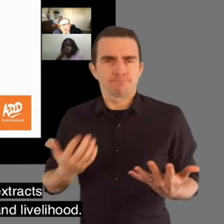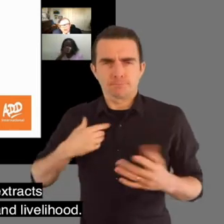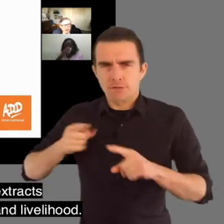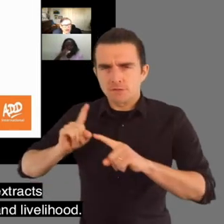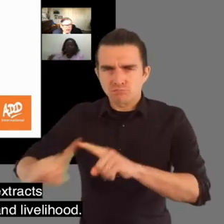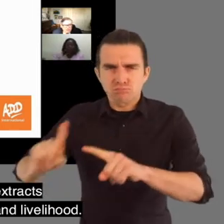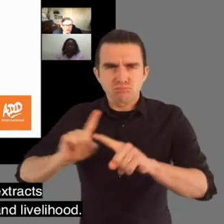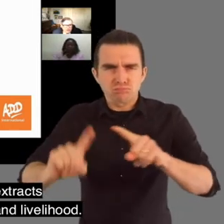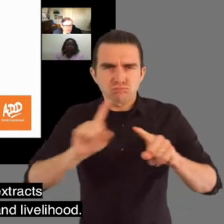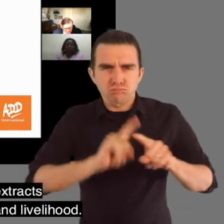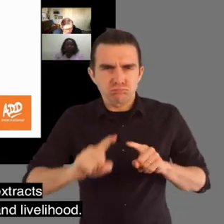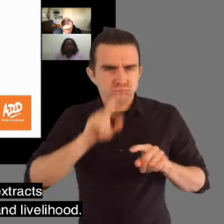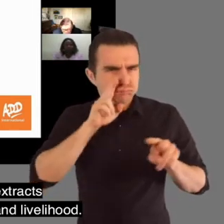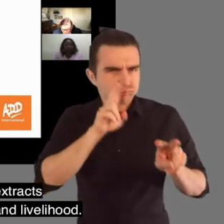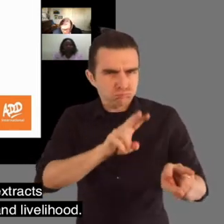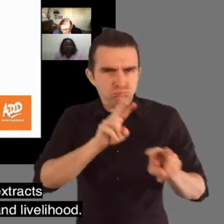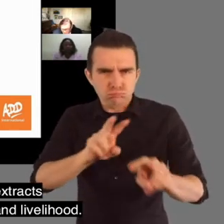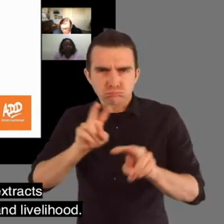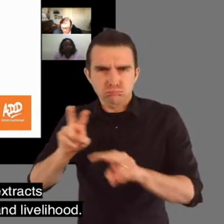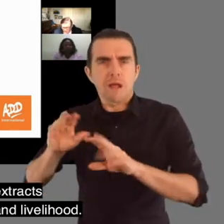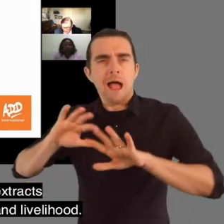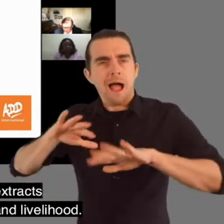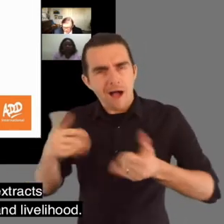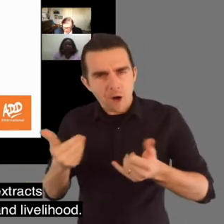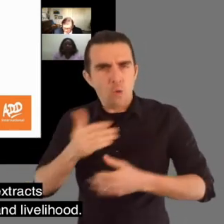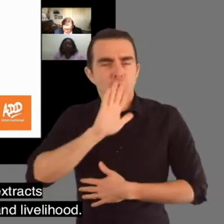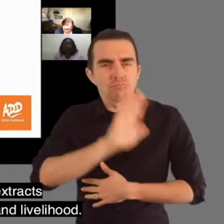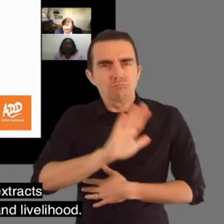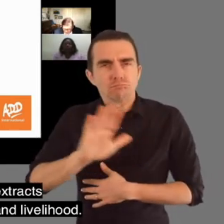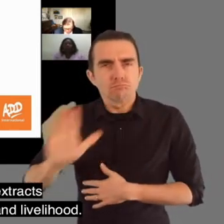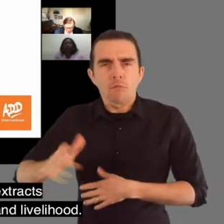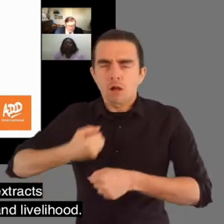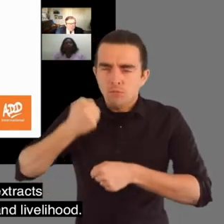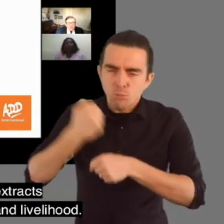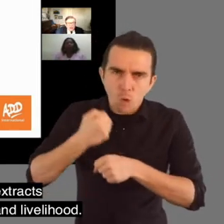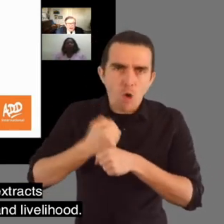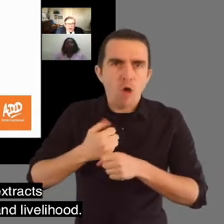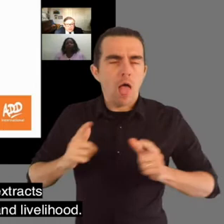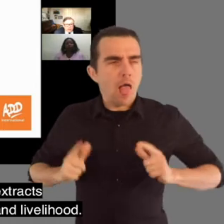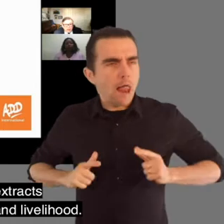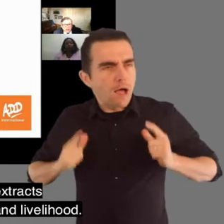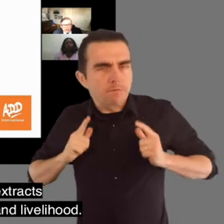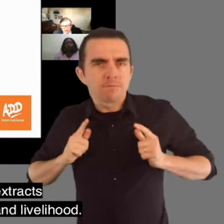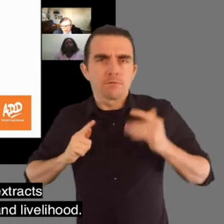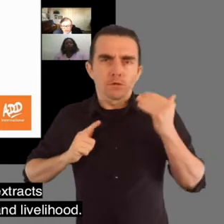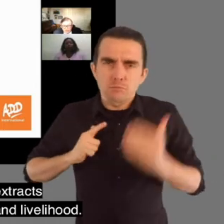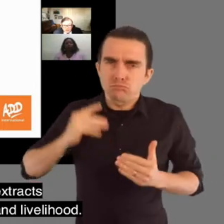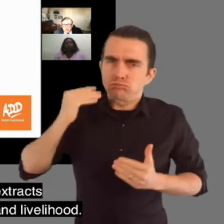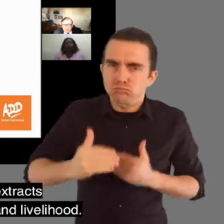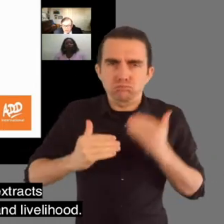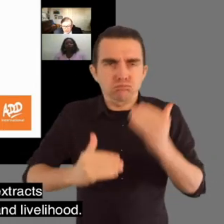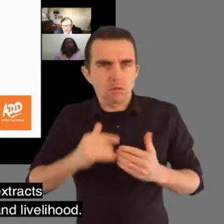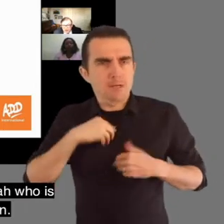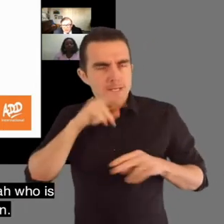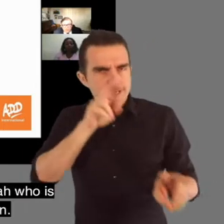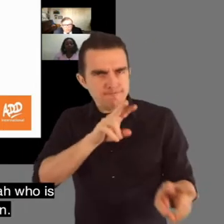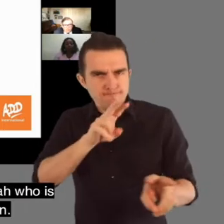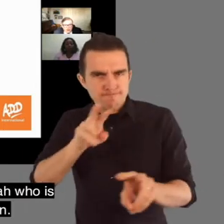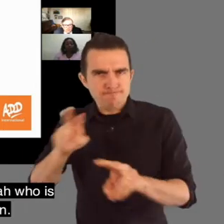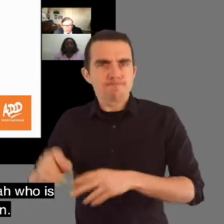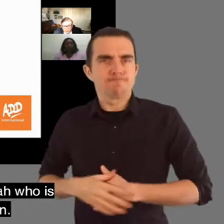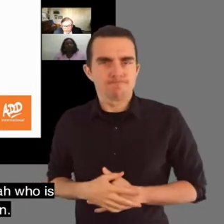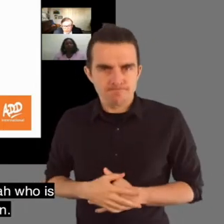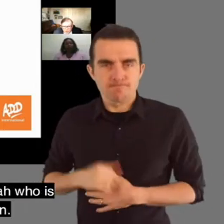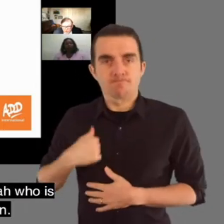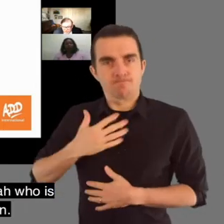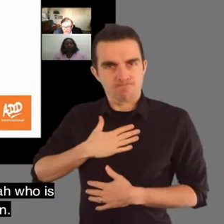film extracts from various people on employment and livelihood. So